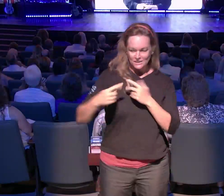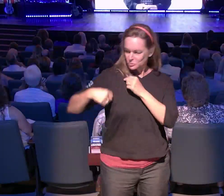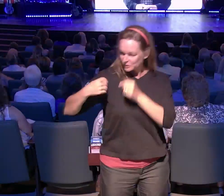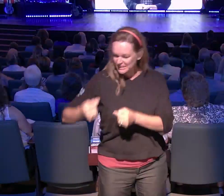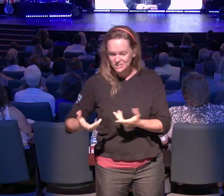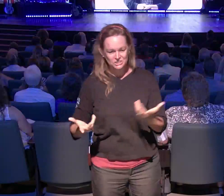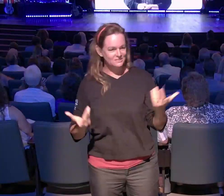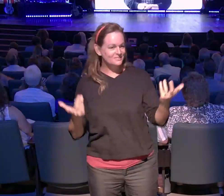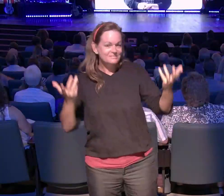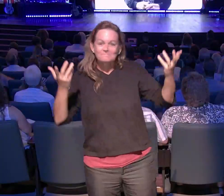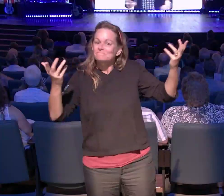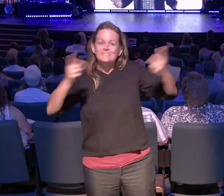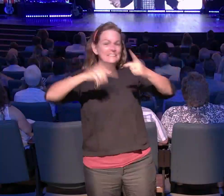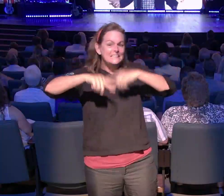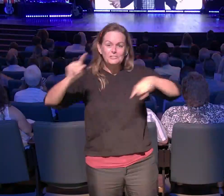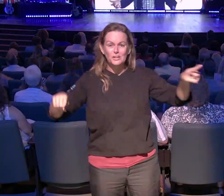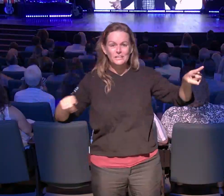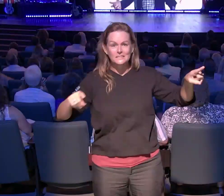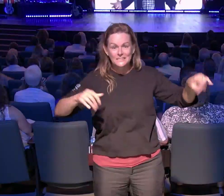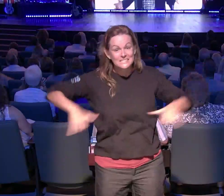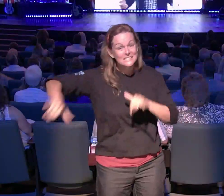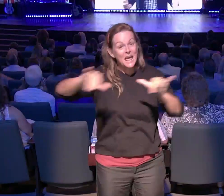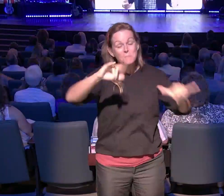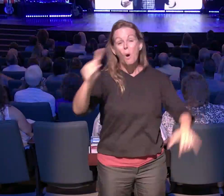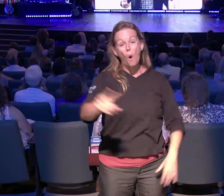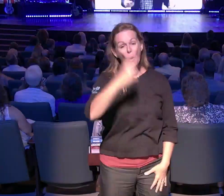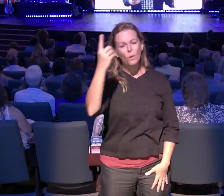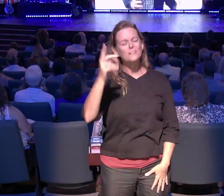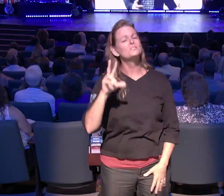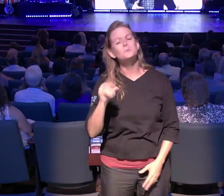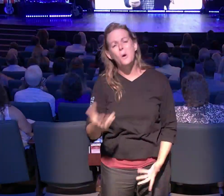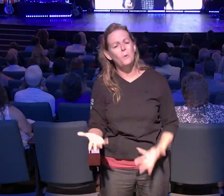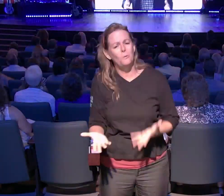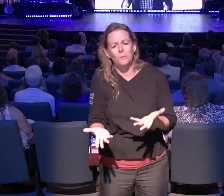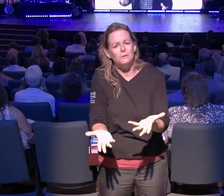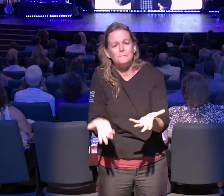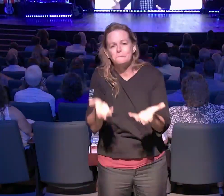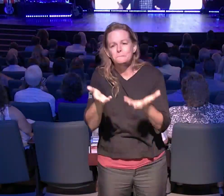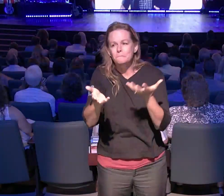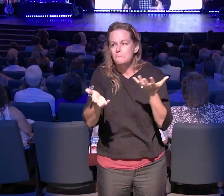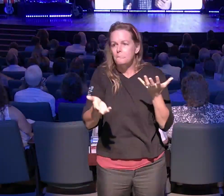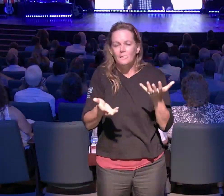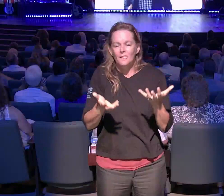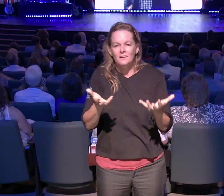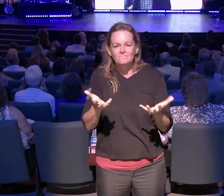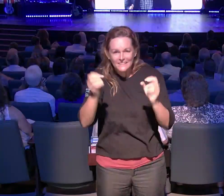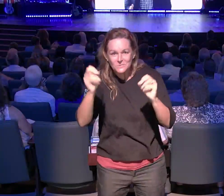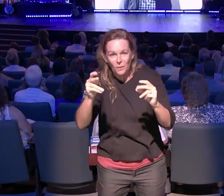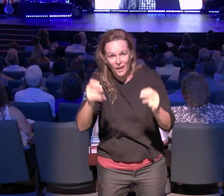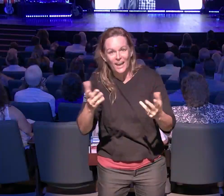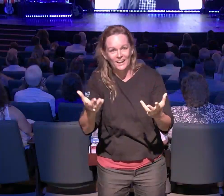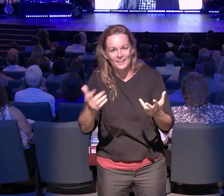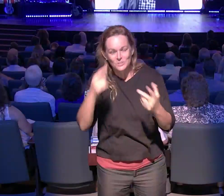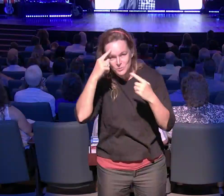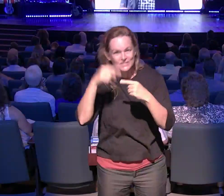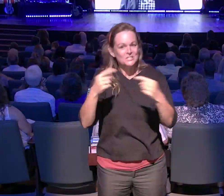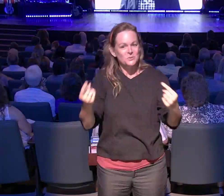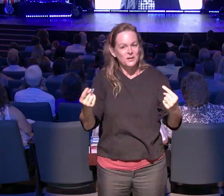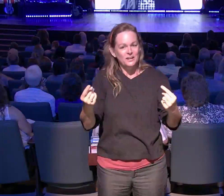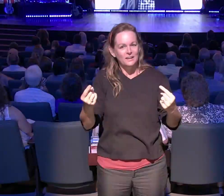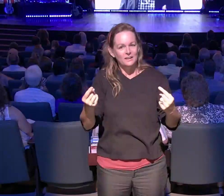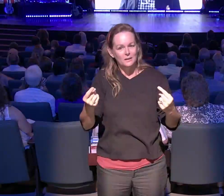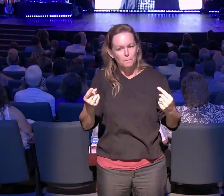the way we might have been raised. We're not all going to see eye to eye. We're not all going to agree over every social or political issue. We can learn